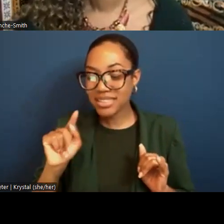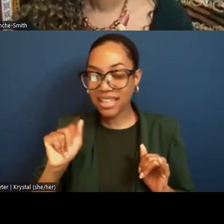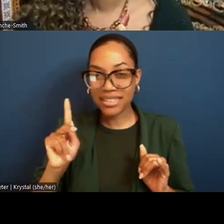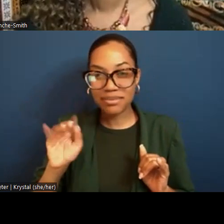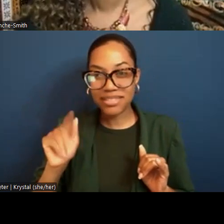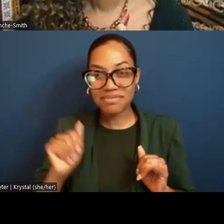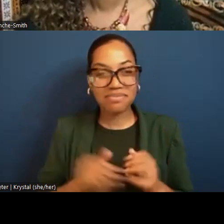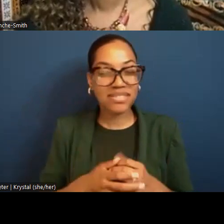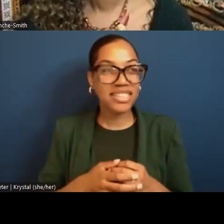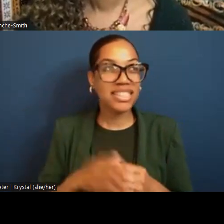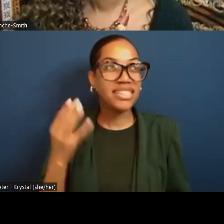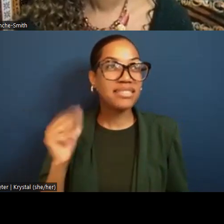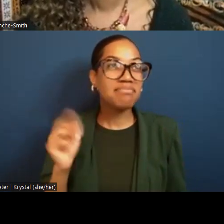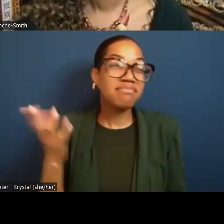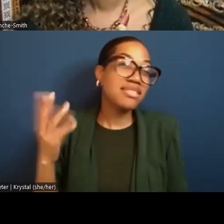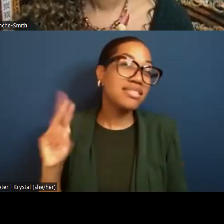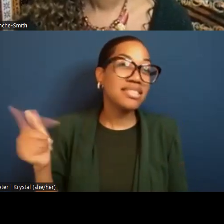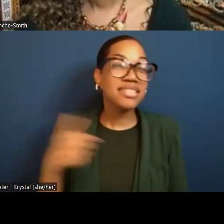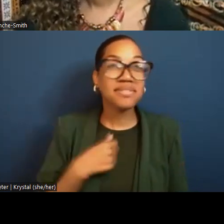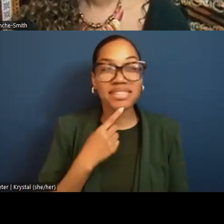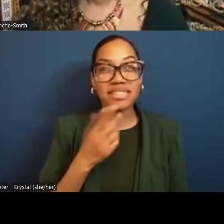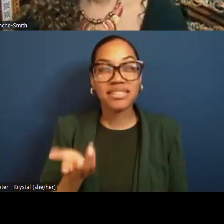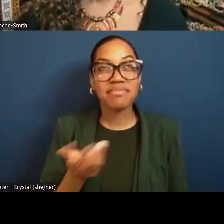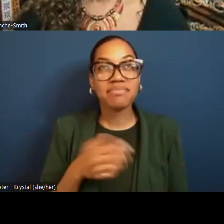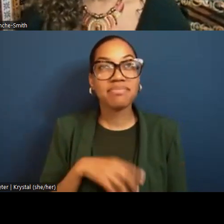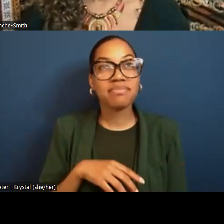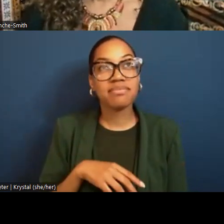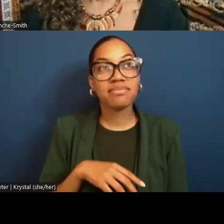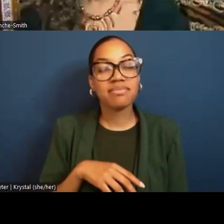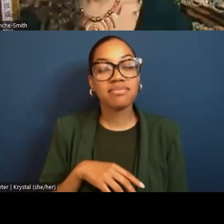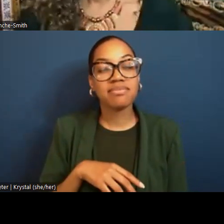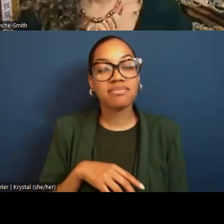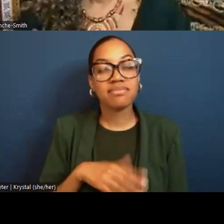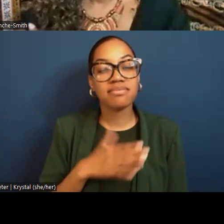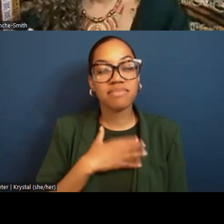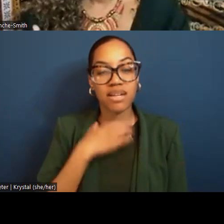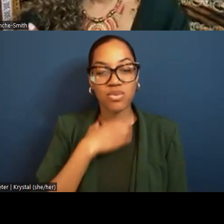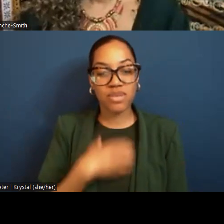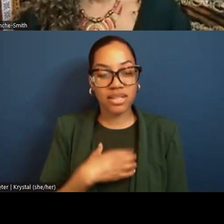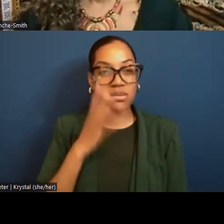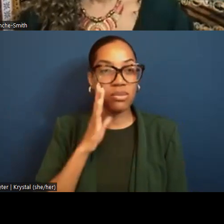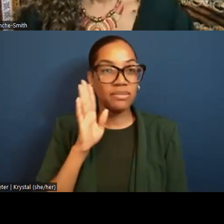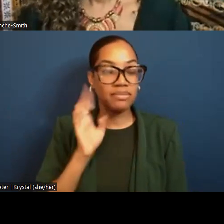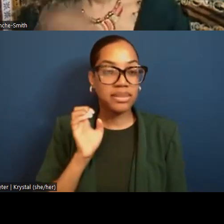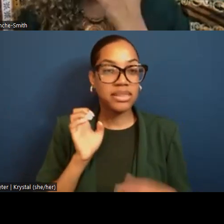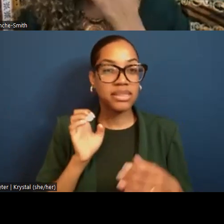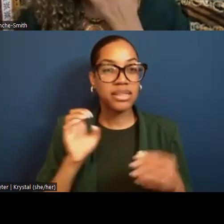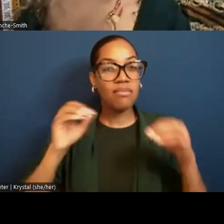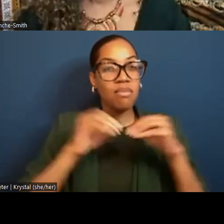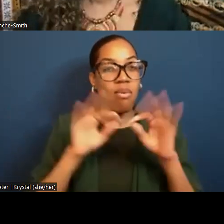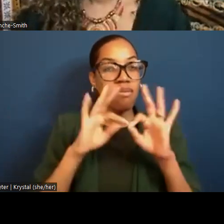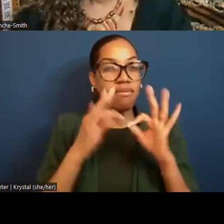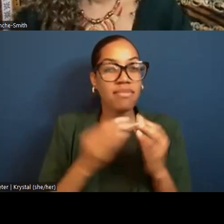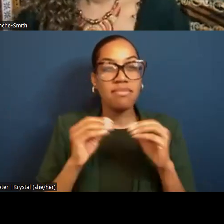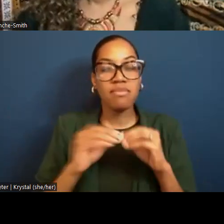Uh, maybe I would say my wish would be more families, more